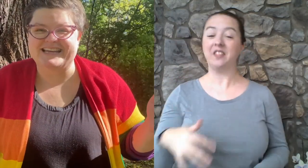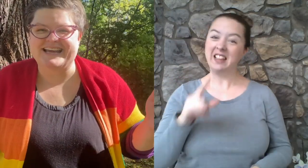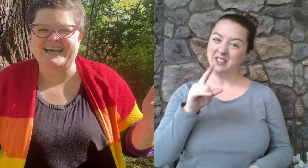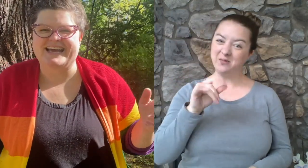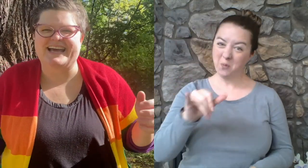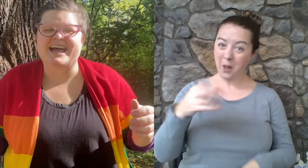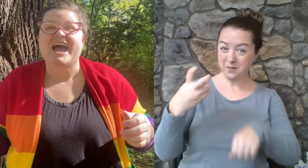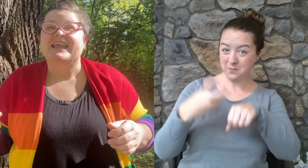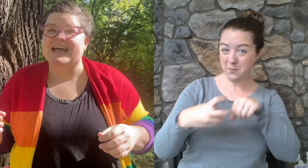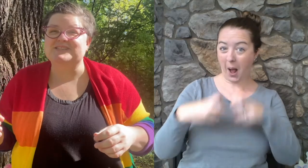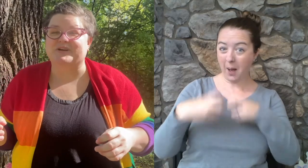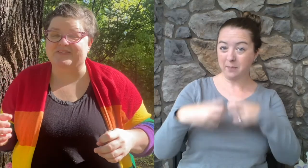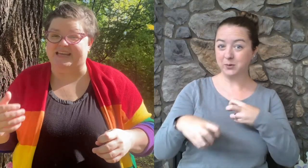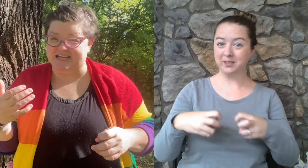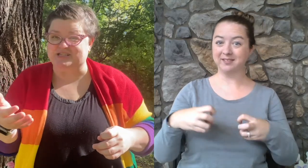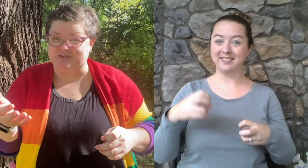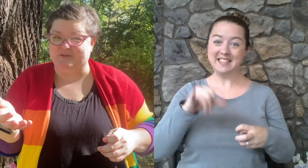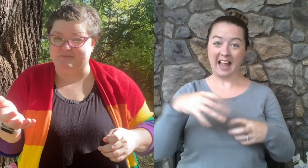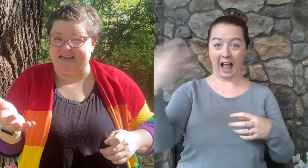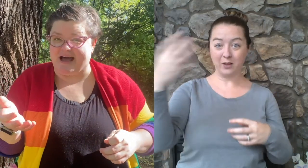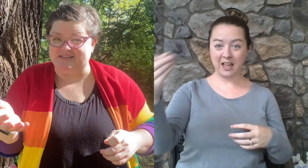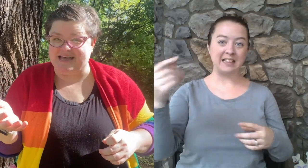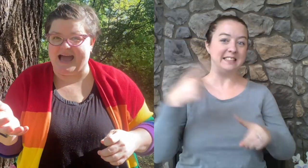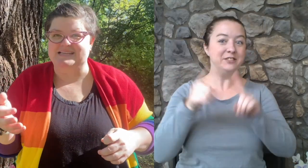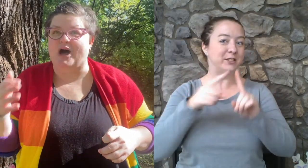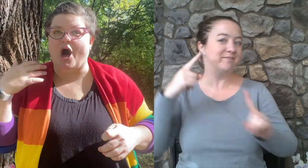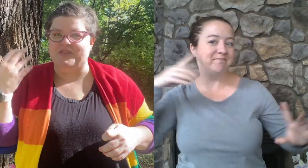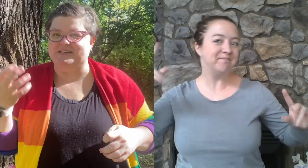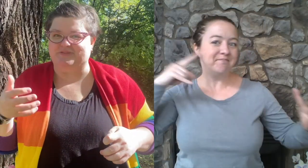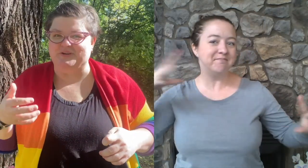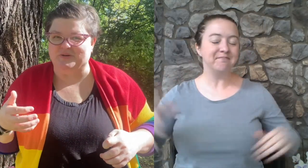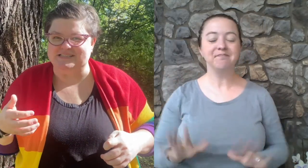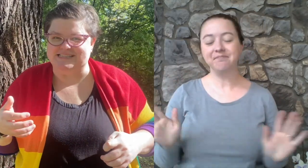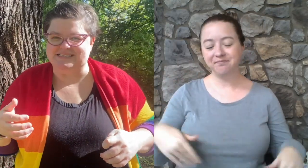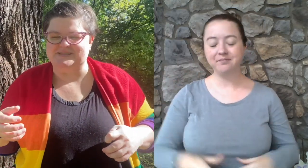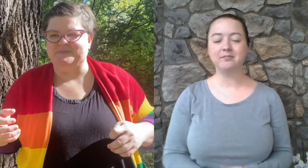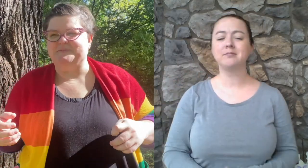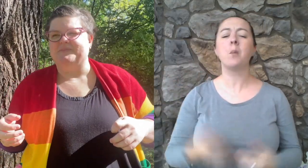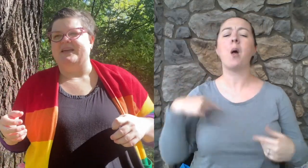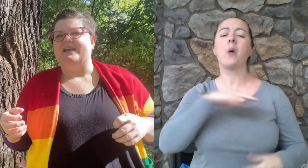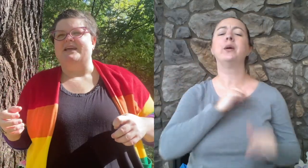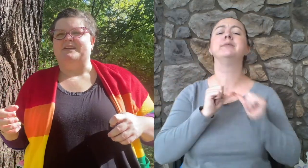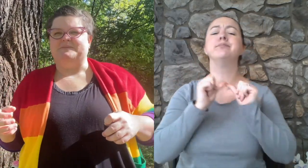wind. That's one of the issues with being outside, is all the different noises.